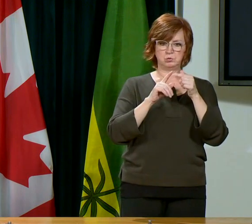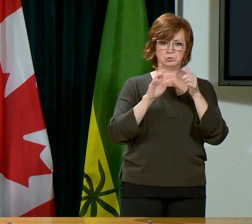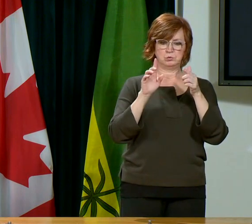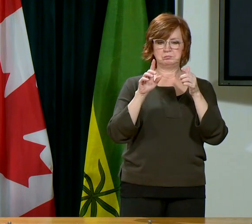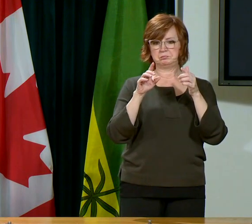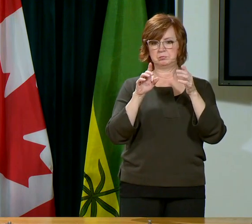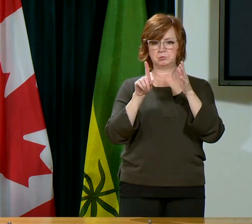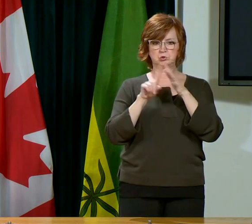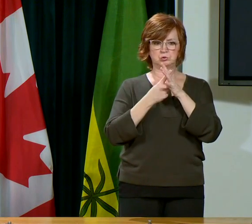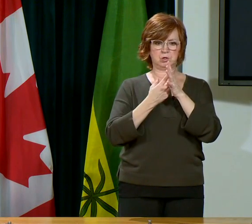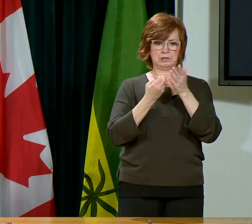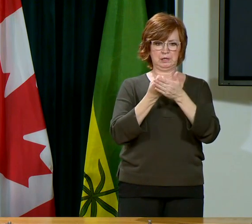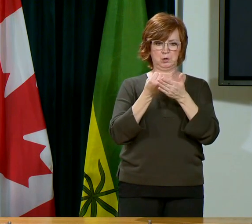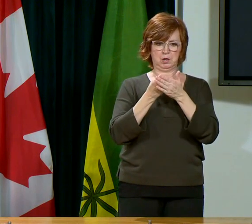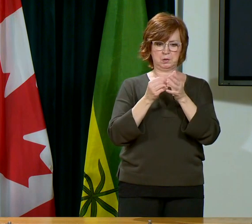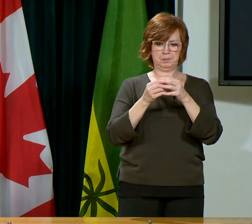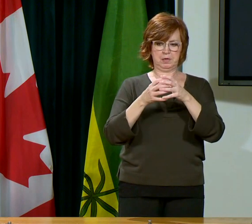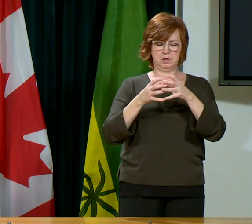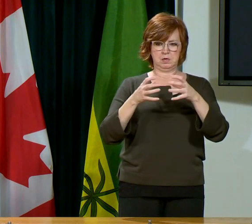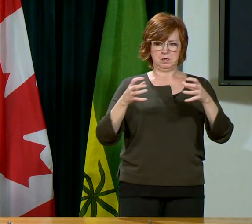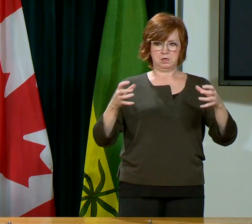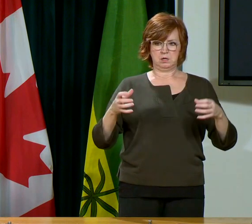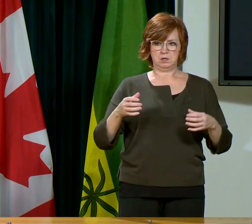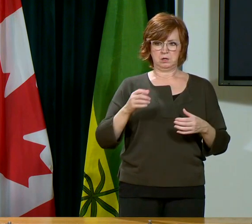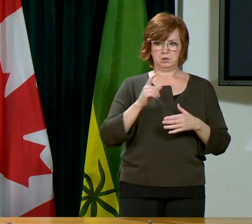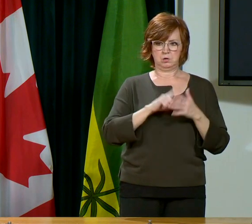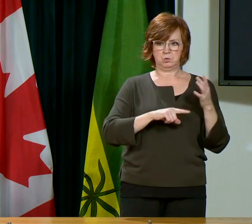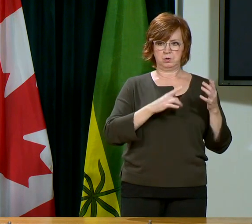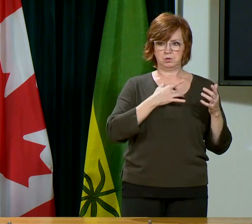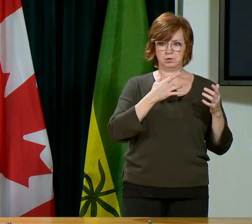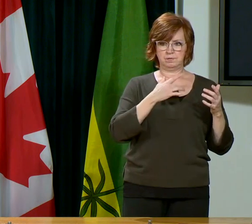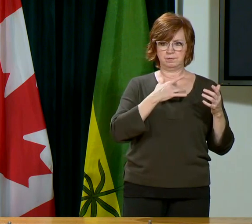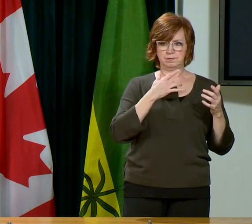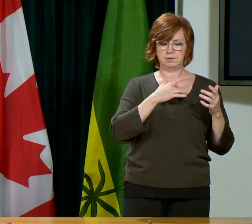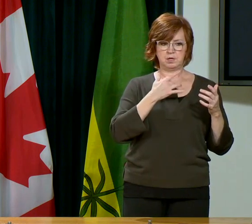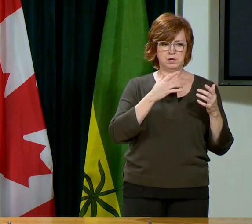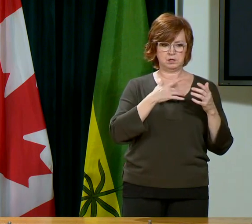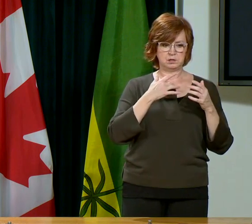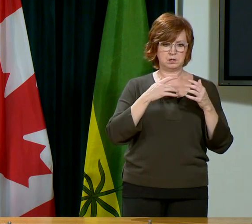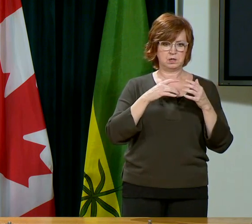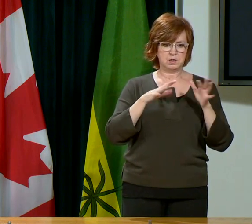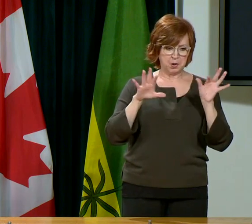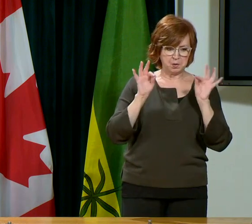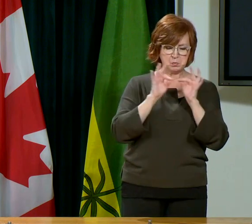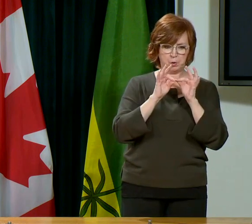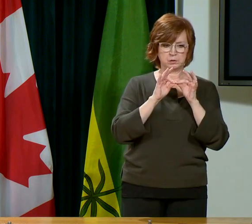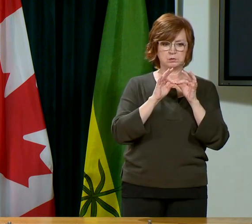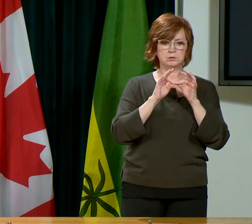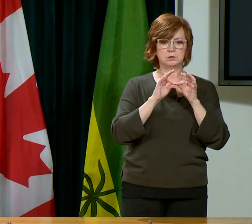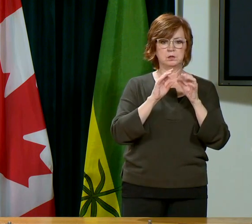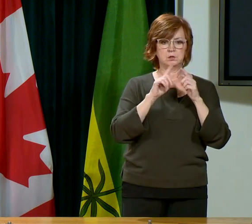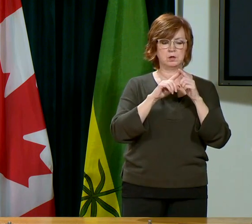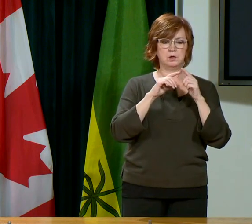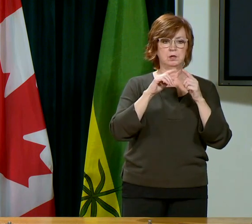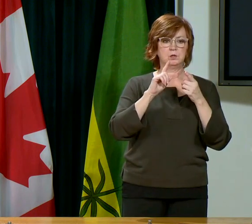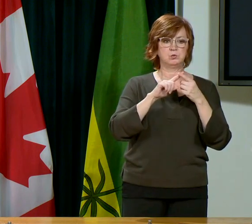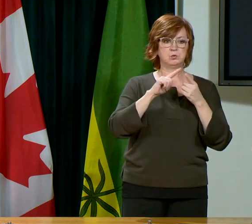hit before you start considering that or recommending that to the province?